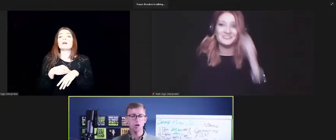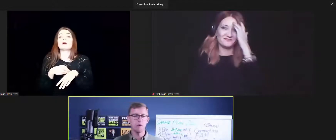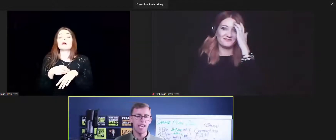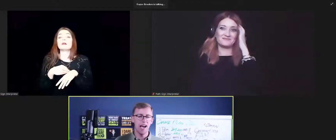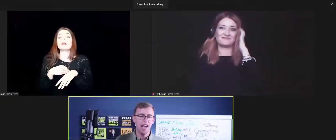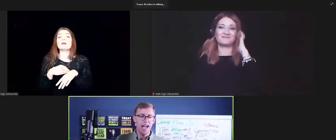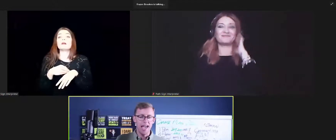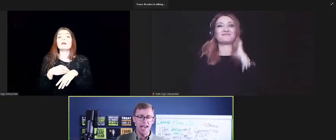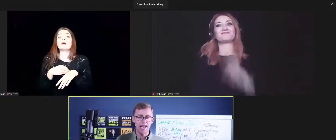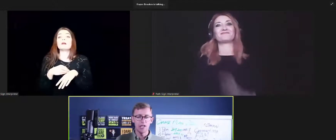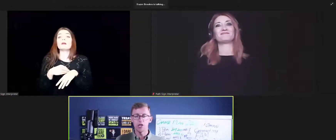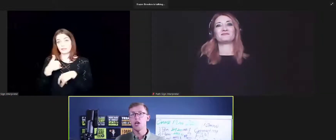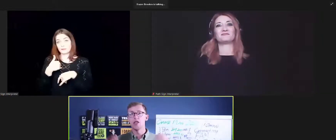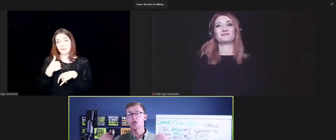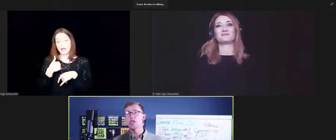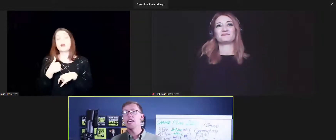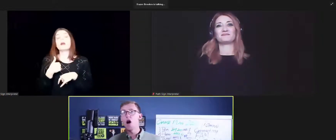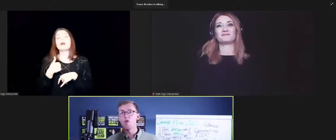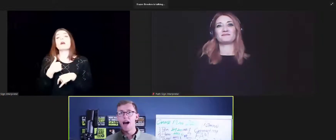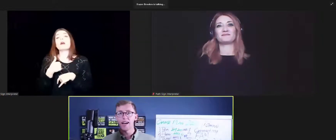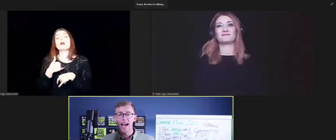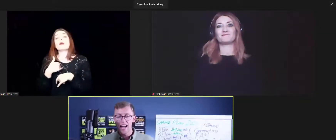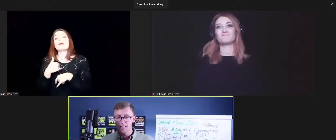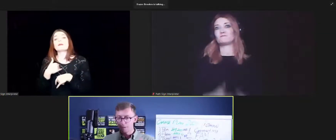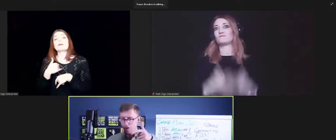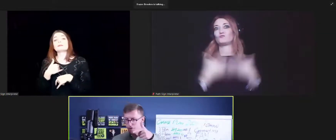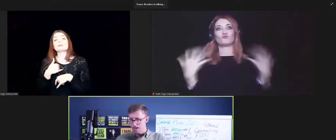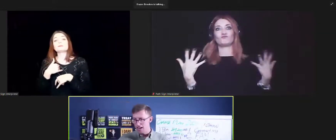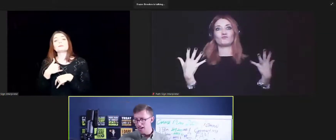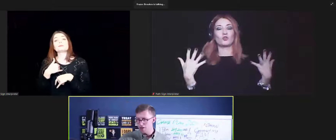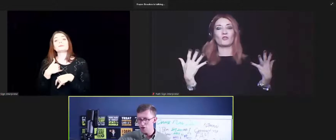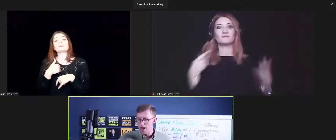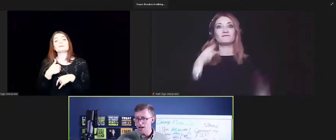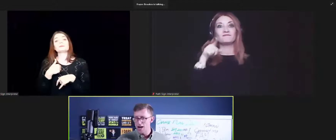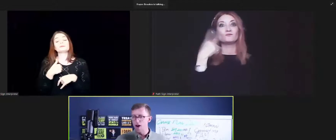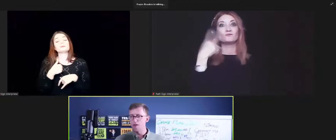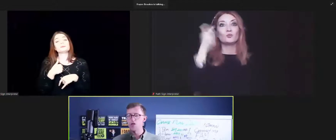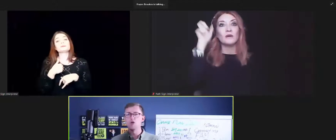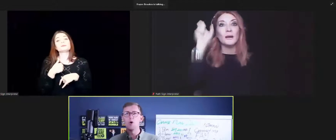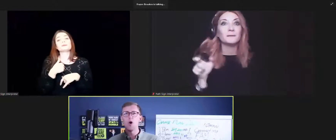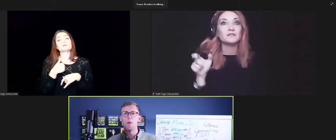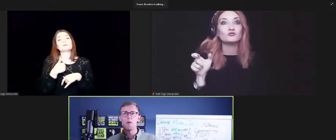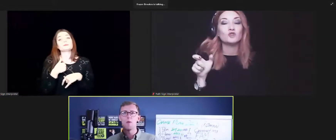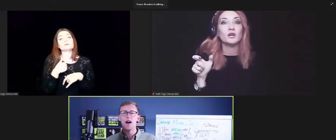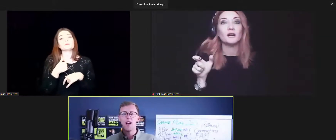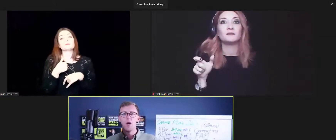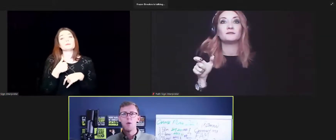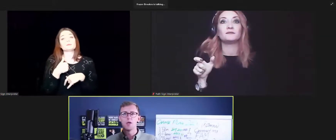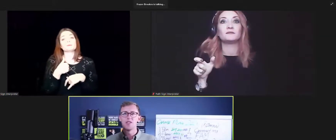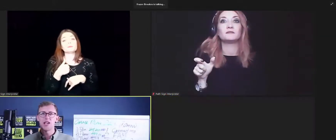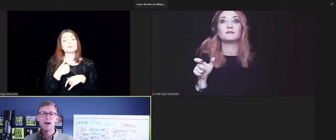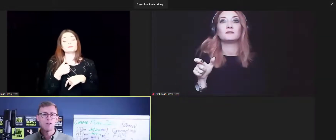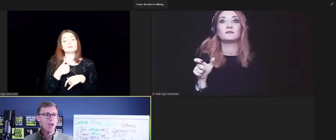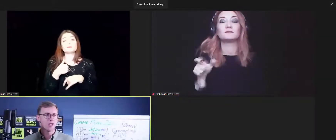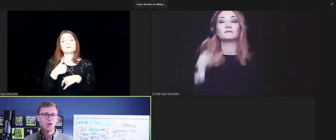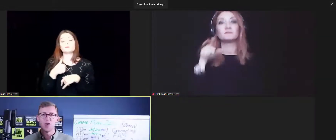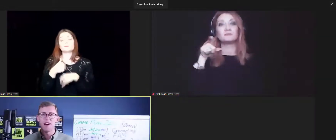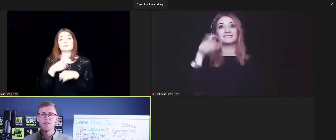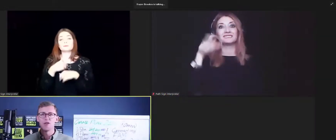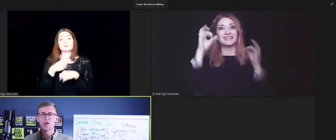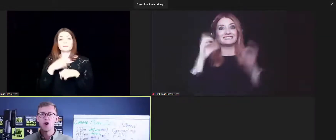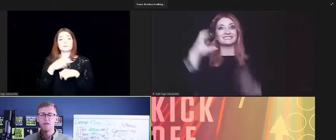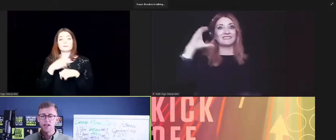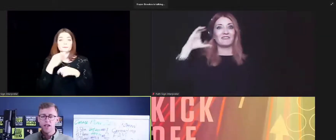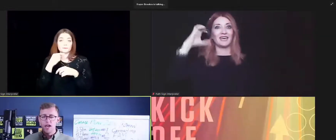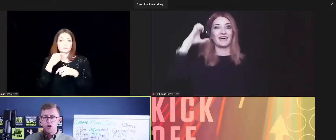superstar speaker is at the CEO rank. I had the pleasure of seeing her just earlier on the Zoom call when we were doing sound checks and all that